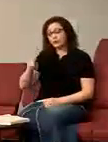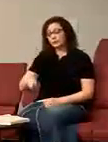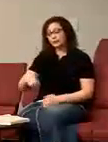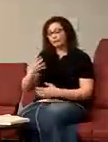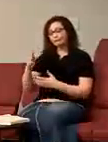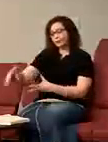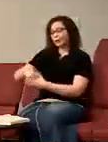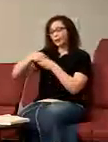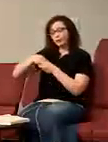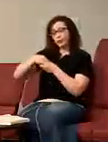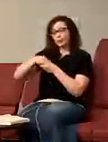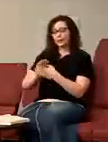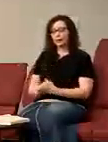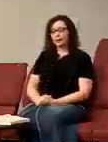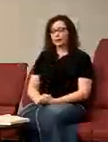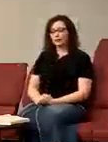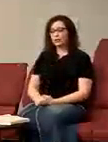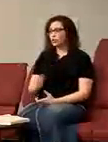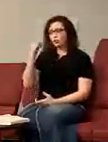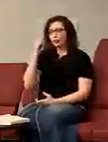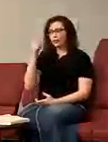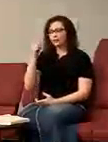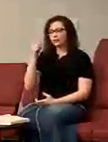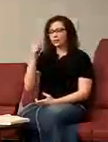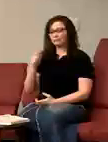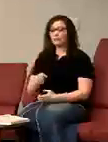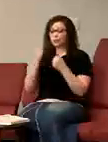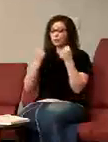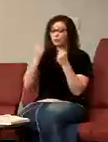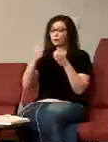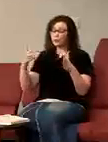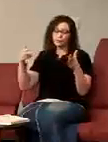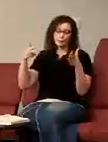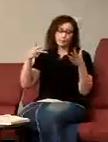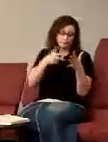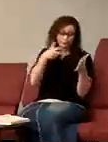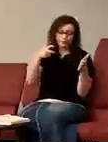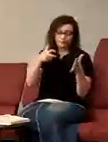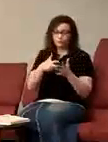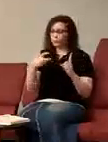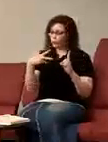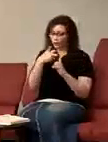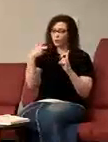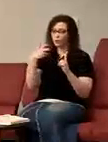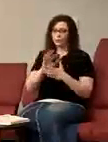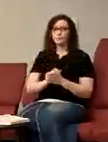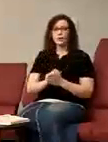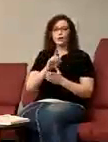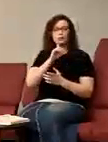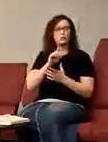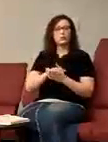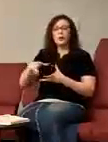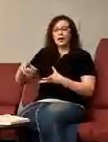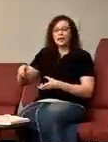you can't understand. The cars can run you over. She wants to run around the parking lot and run to the door. I said, you can't do that. And so I even